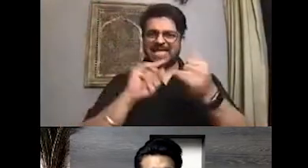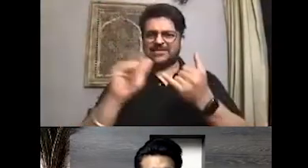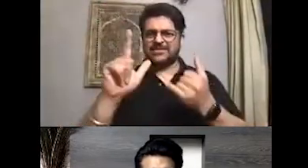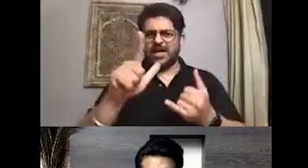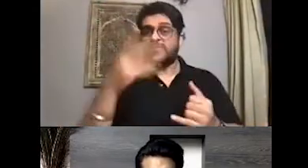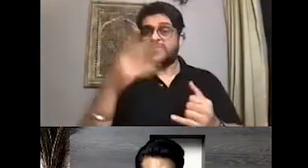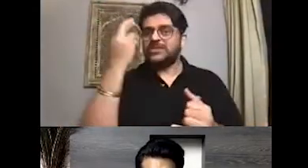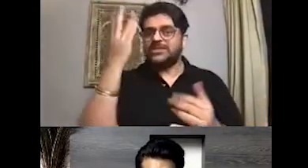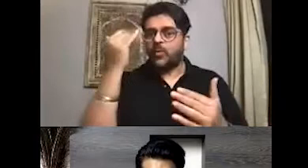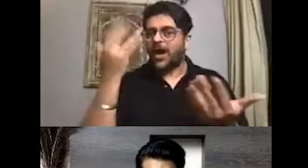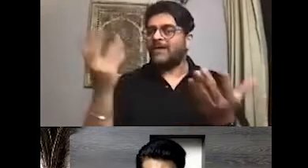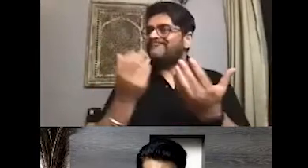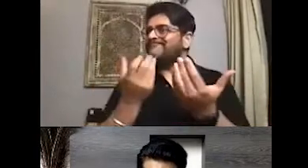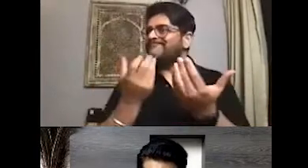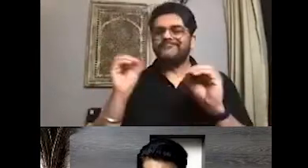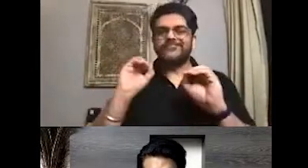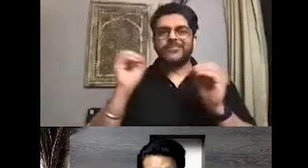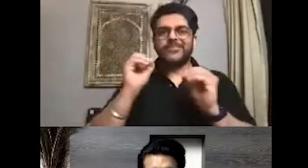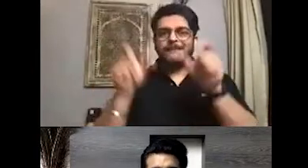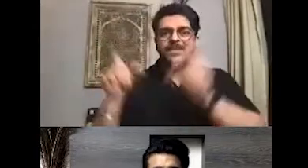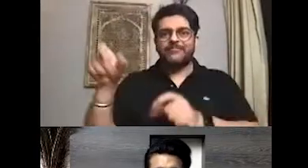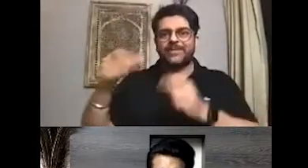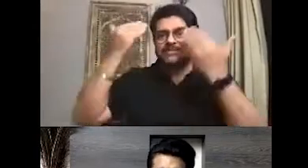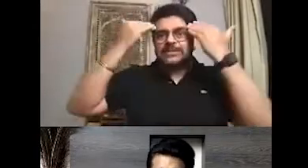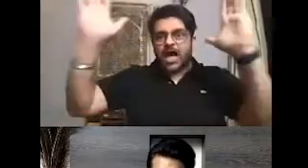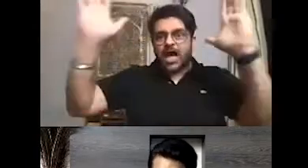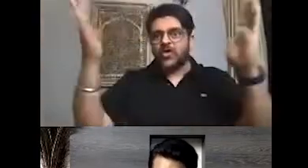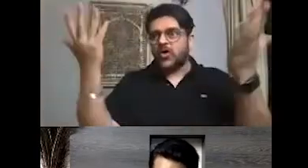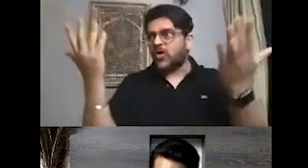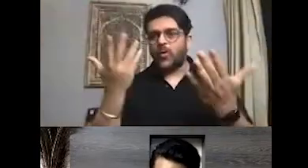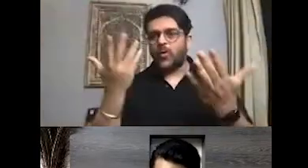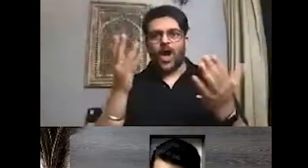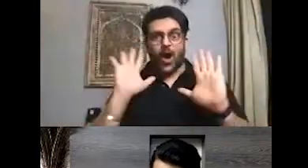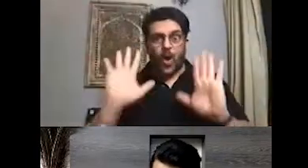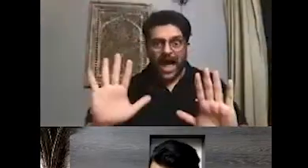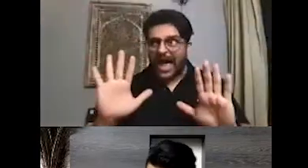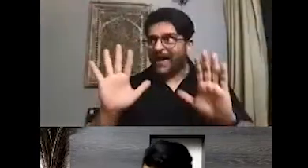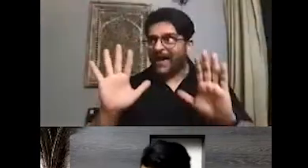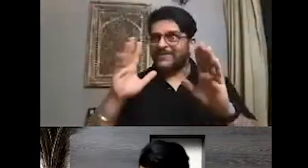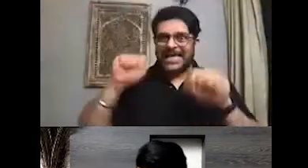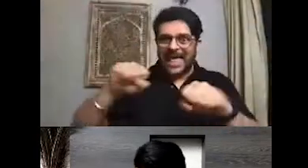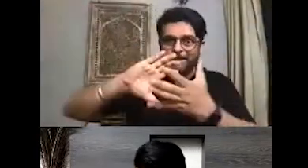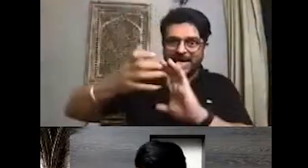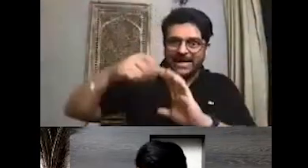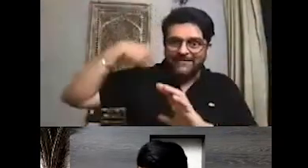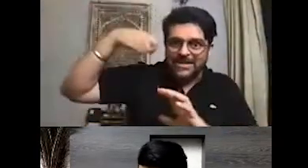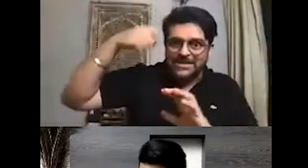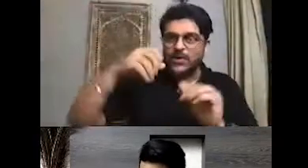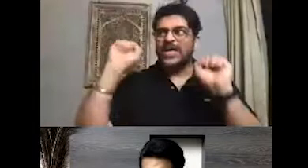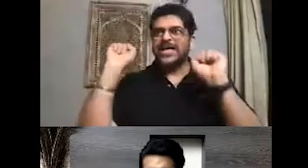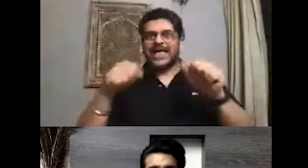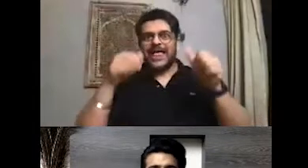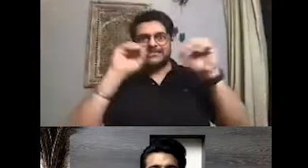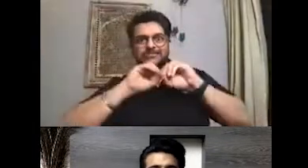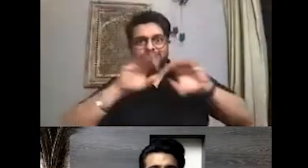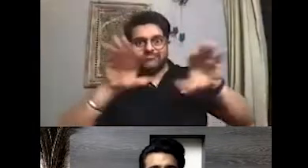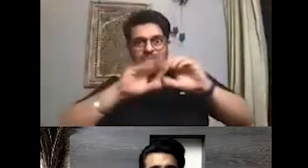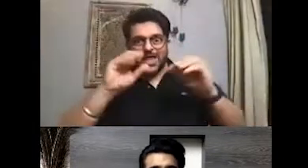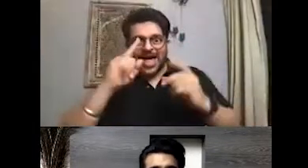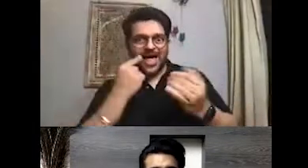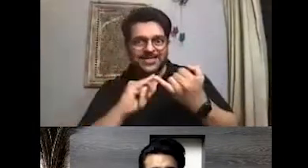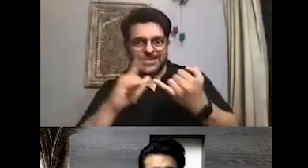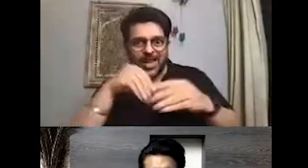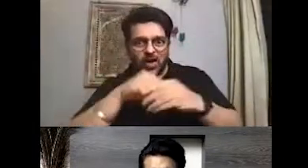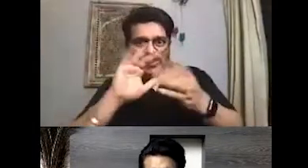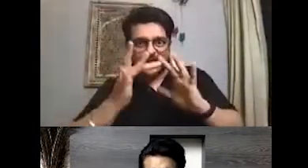So you have seen many videos on the YouTube, right, of American Sign Language. The reason is because people are not aware that they can make the